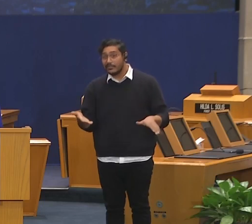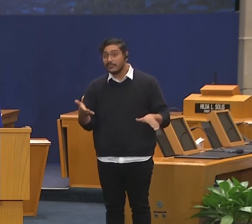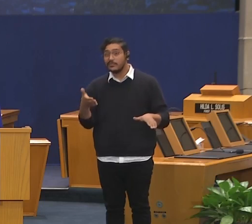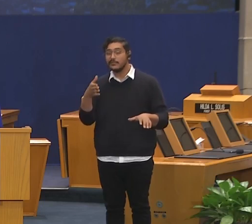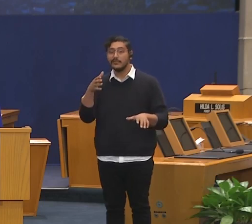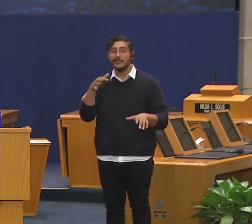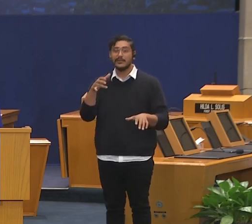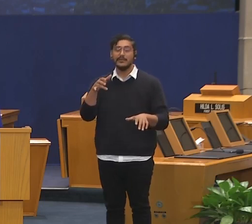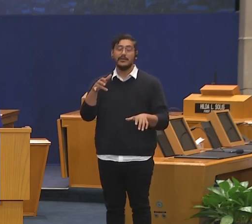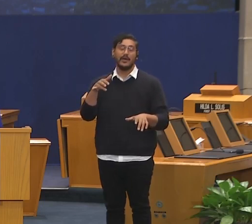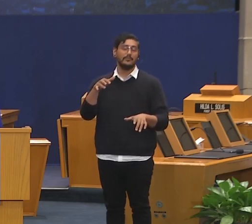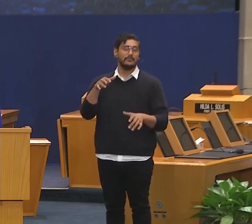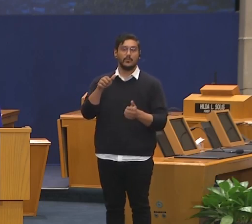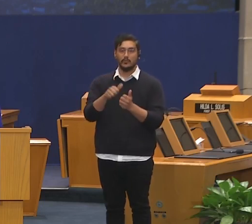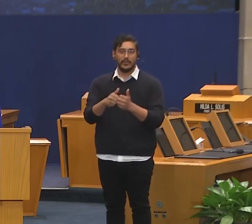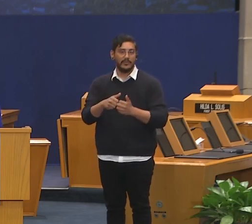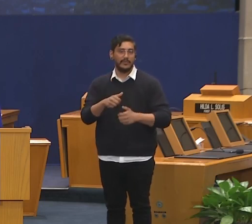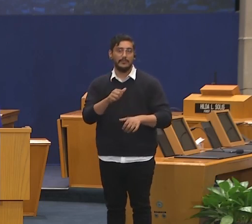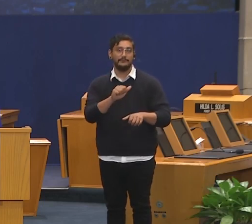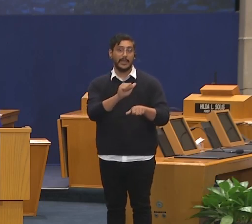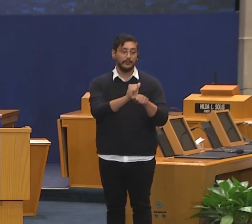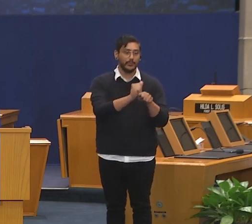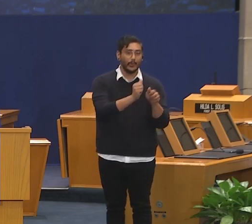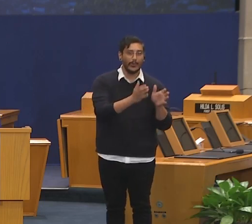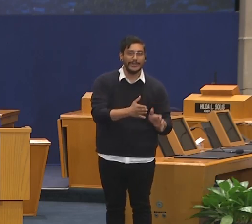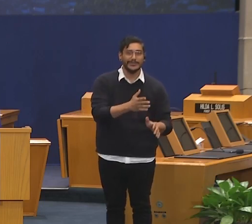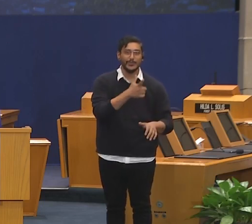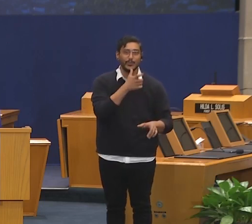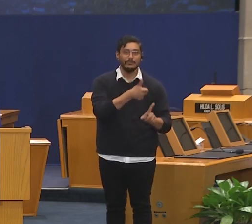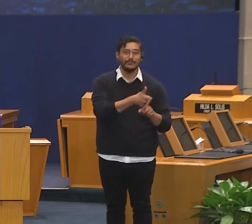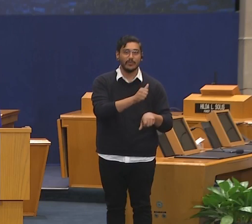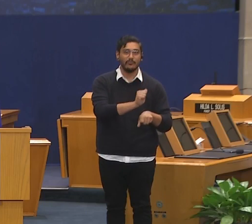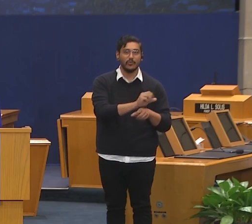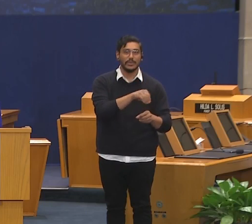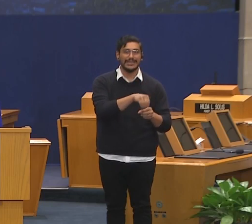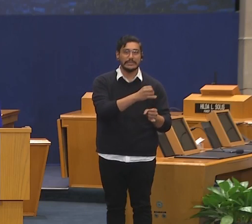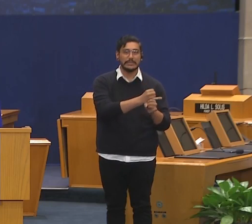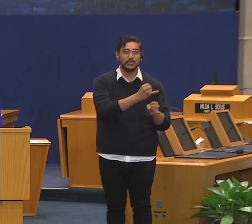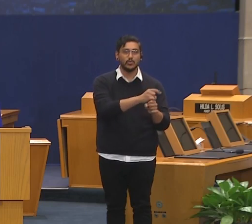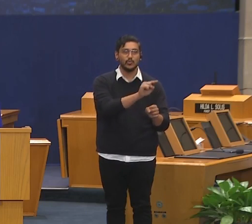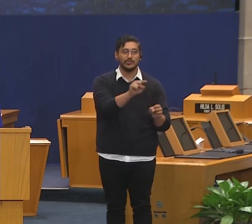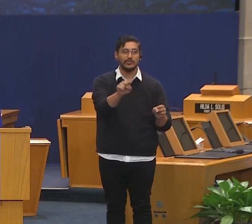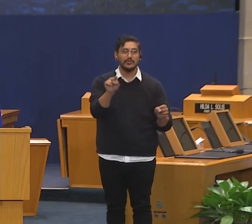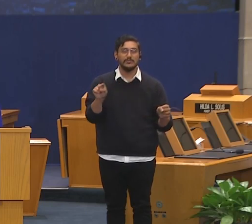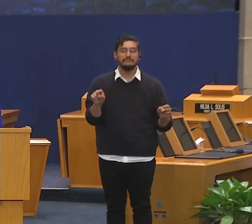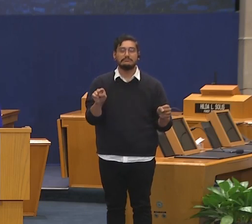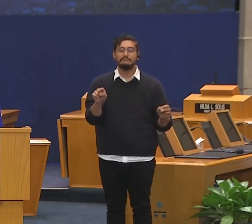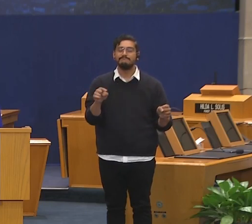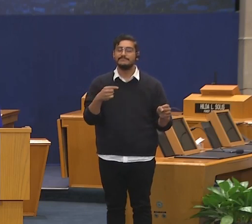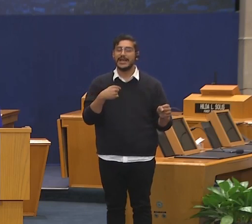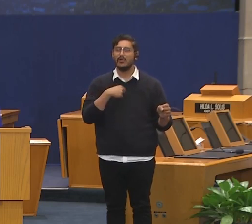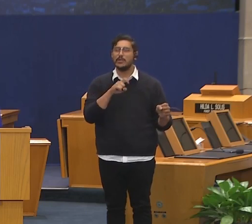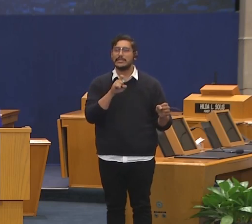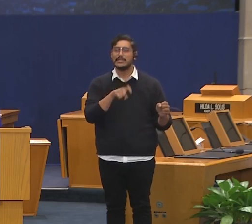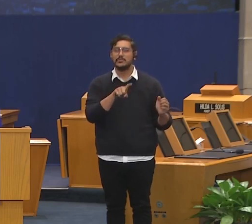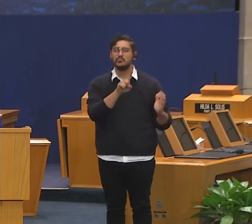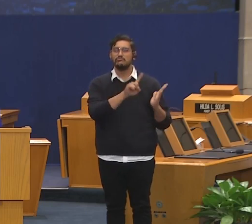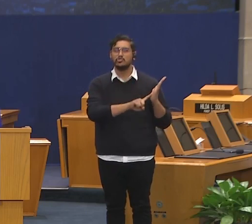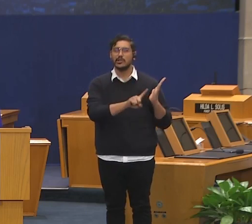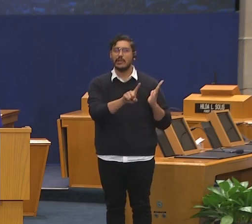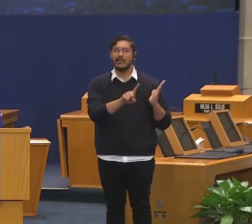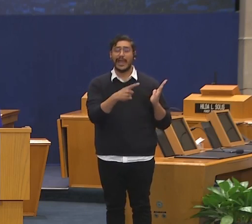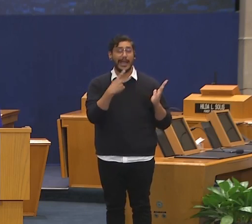amongst employees who have worked at in some of the institutional settings, I would have to confirm. I believe there have